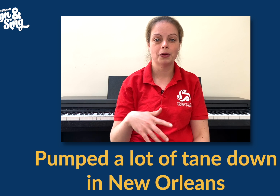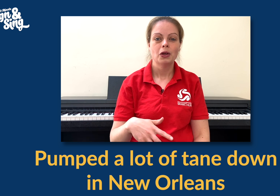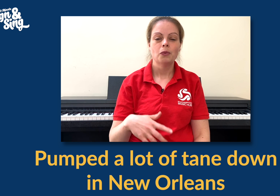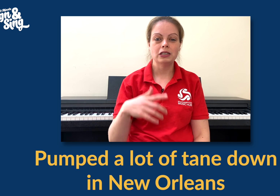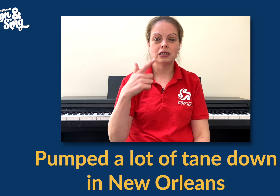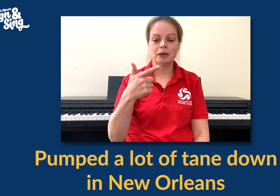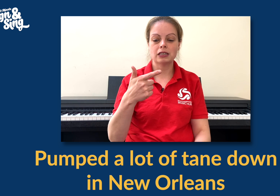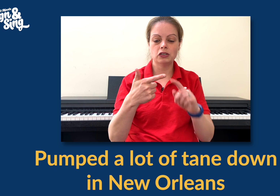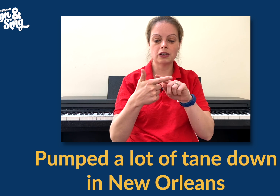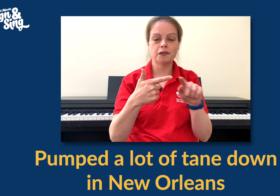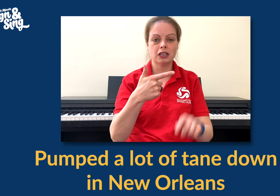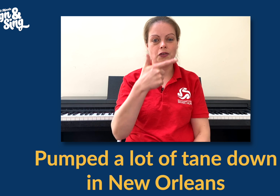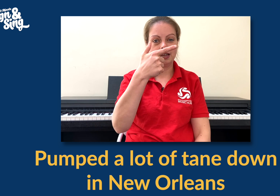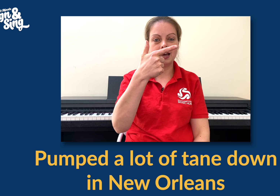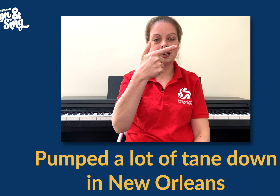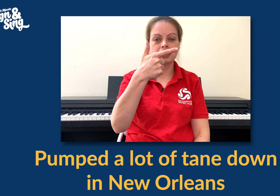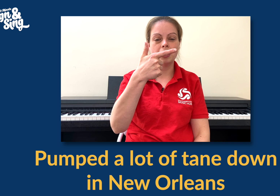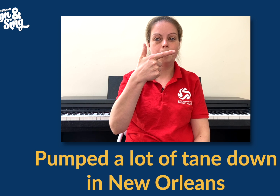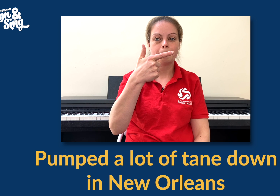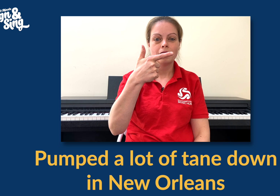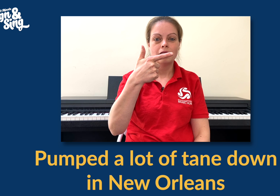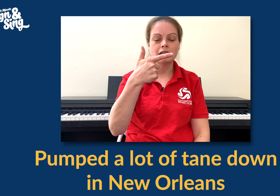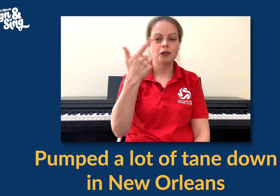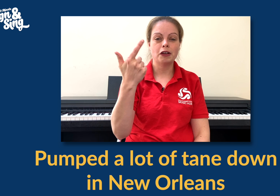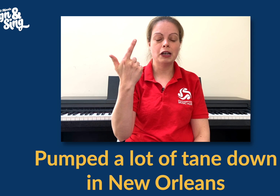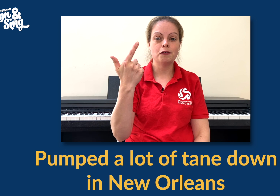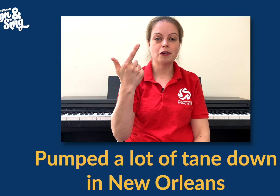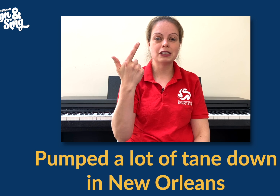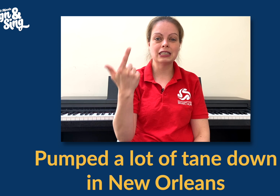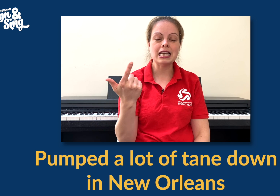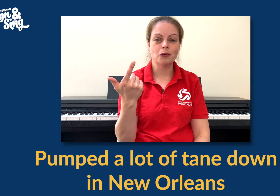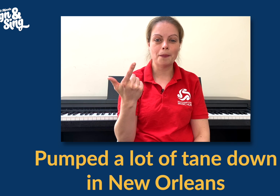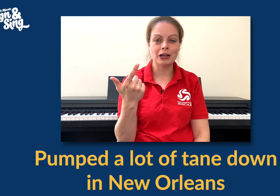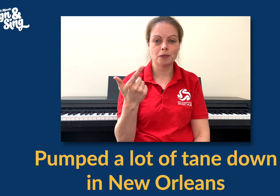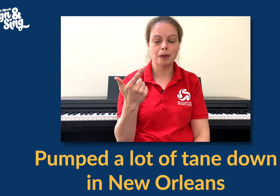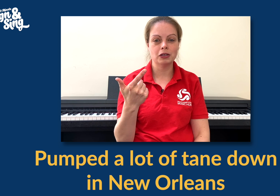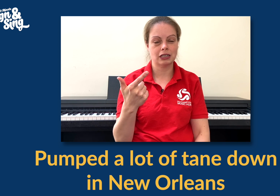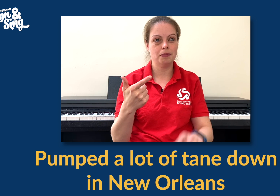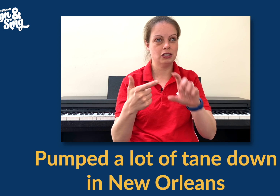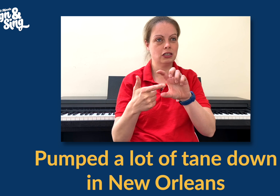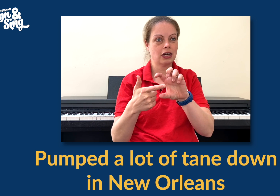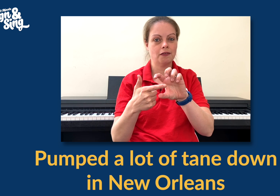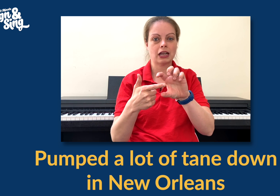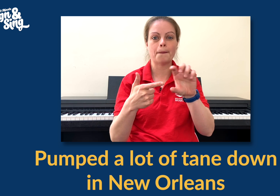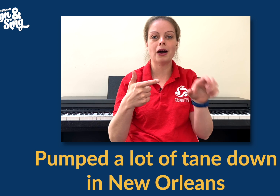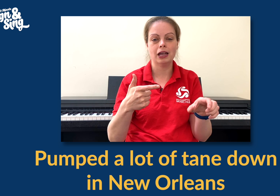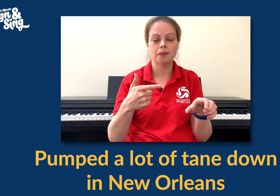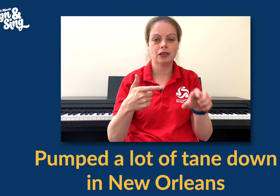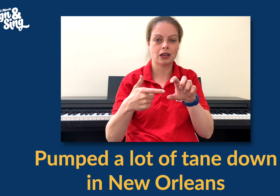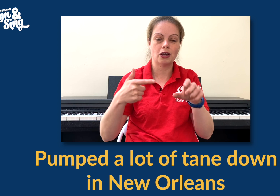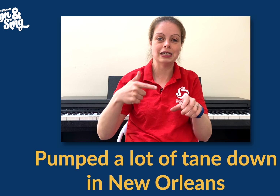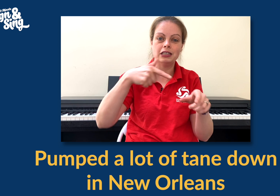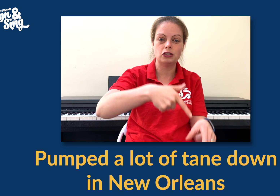pump, which is basically just a first finger and a thumb. I don't know if any of you have ever seen what a petrol pump looks like, but it's just kind of like a